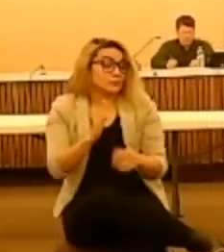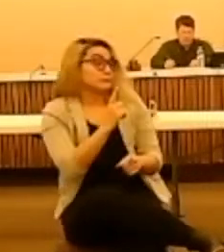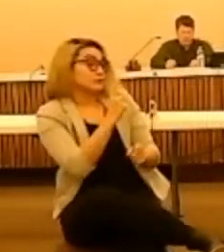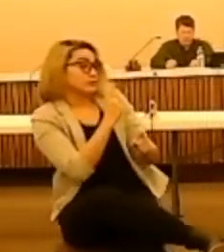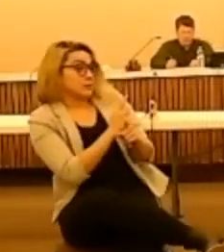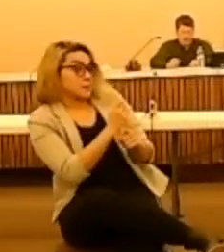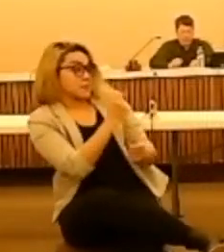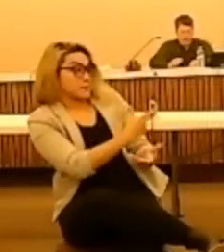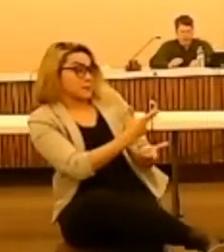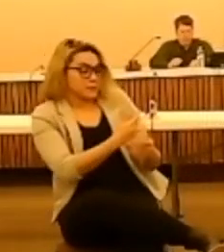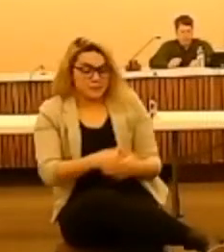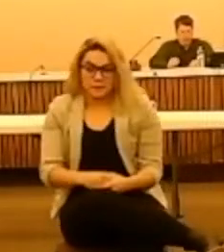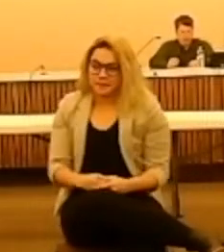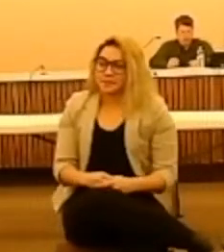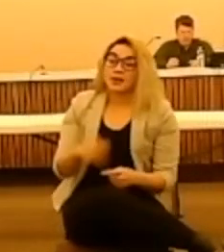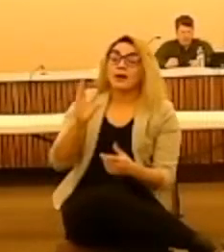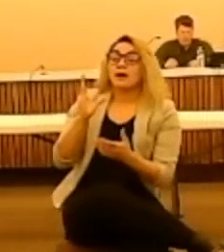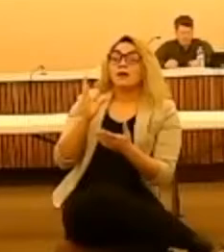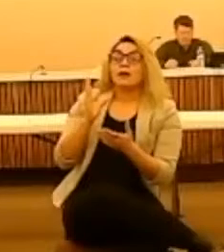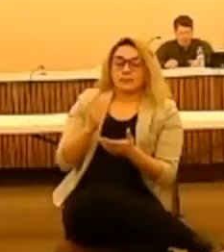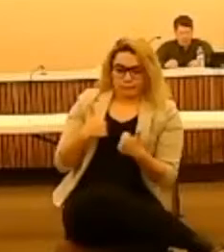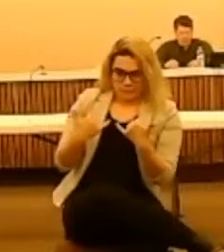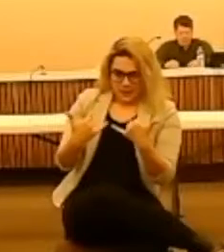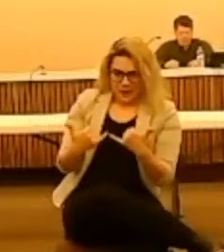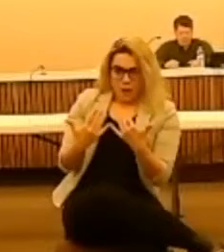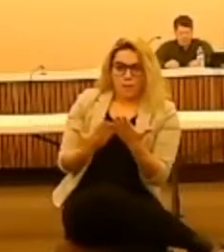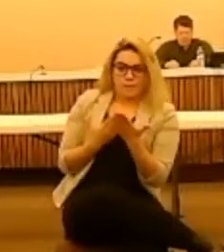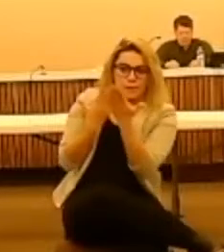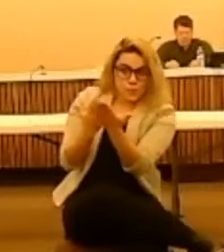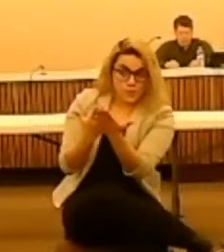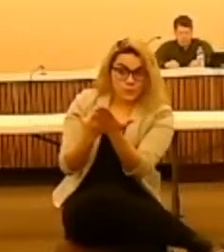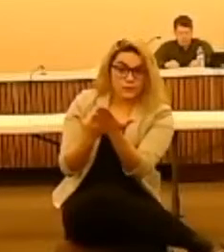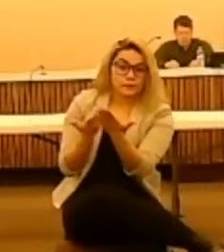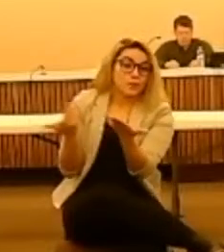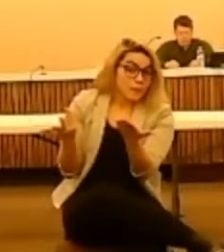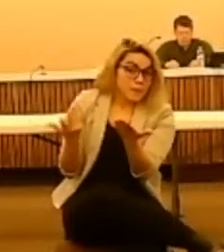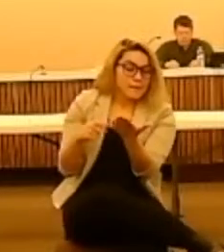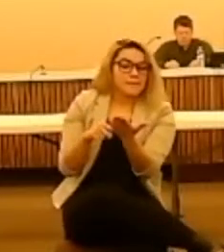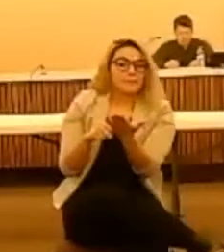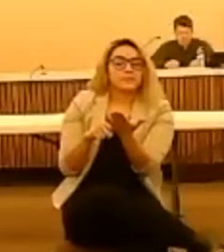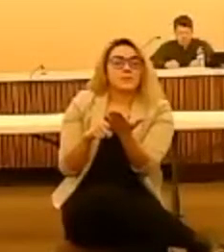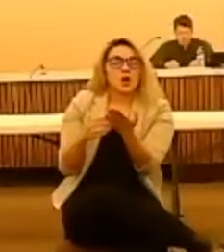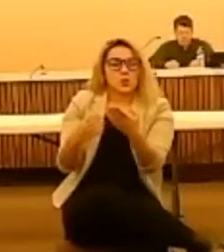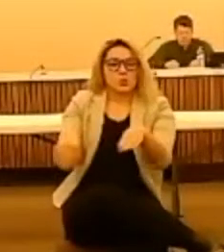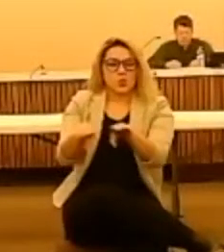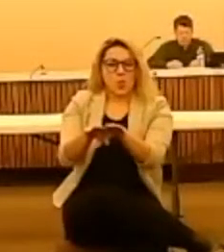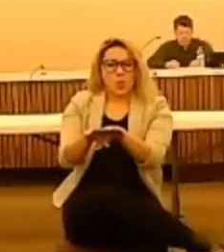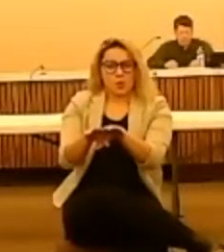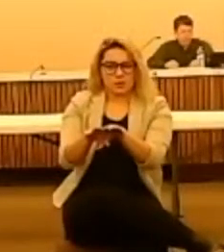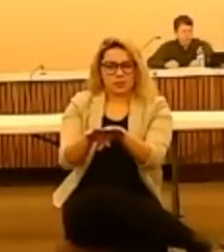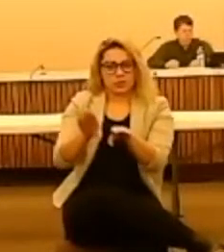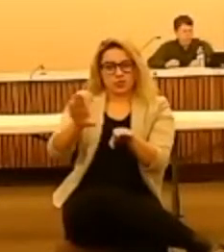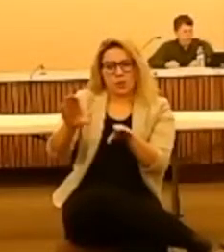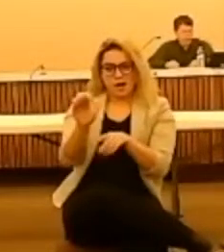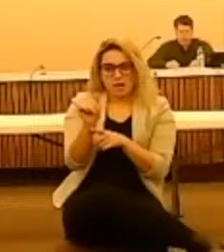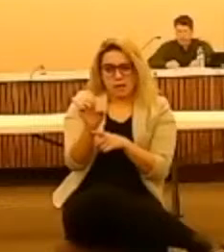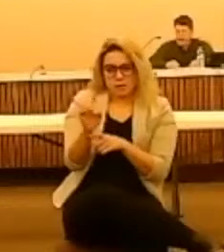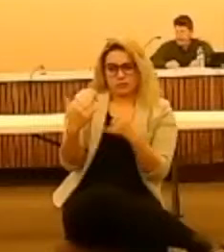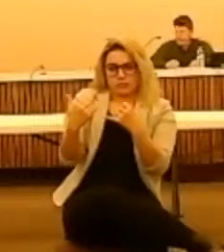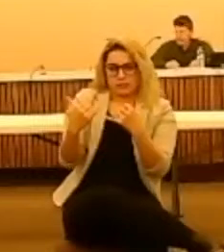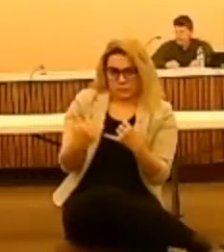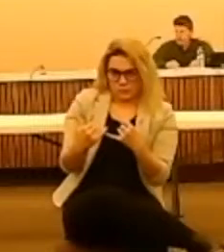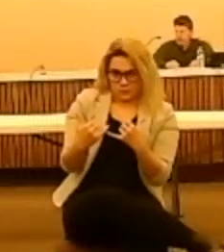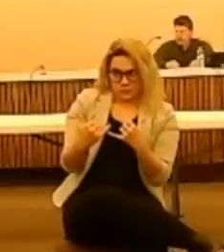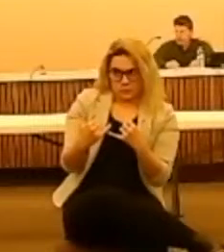So like I said, I'll make the motion that we close this hearing. We do